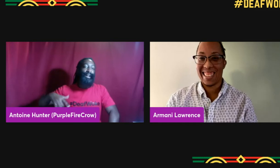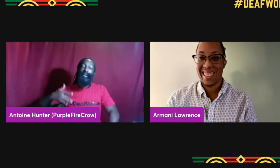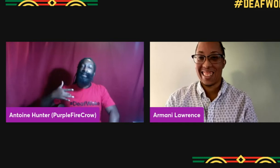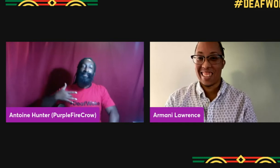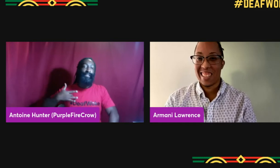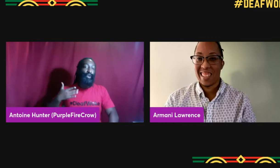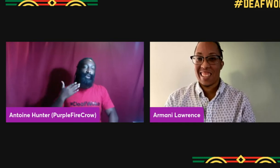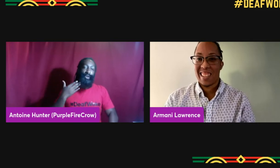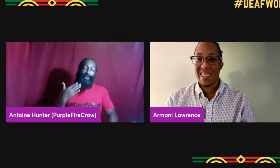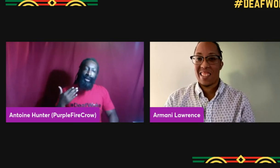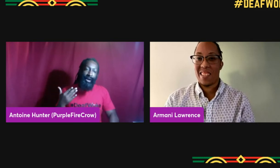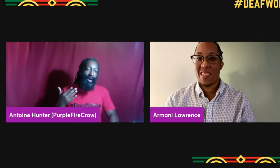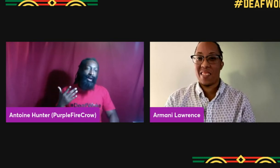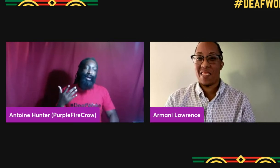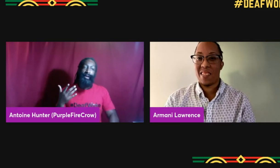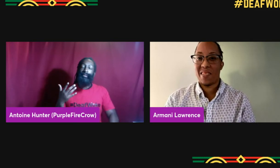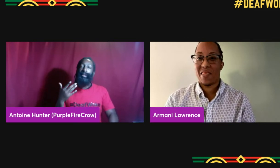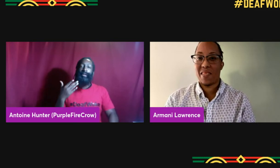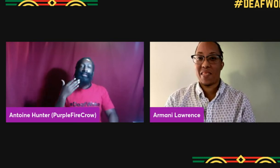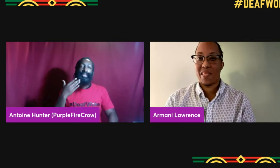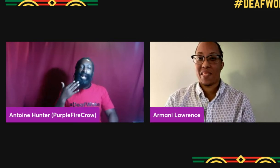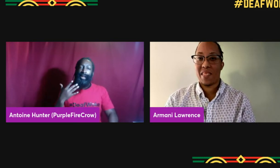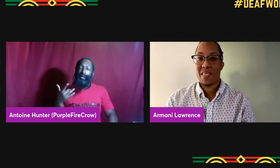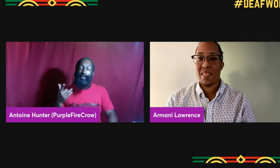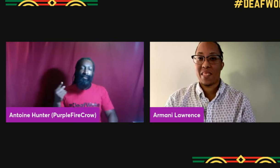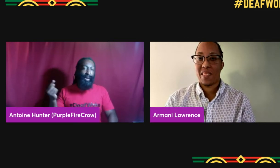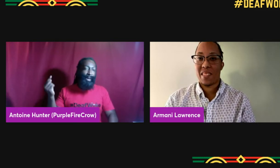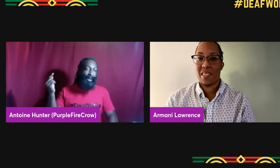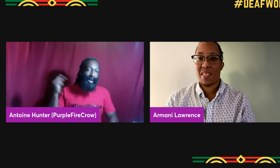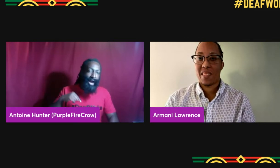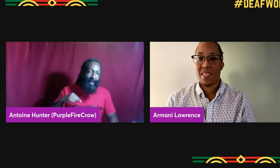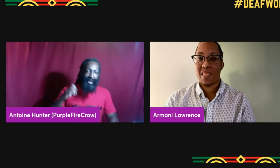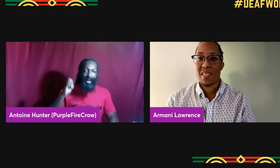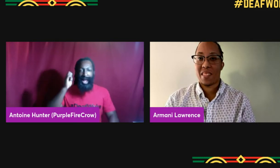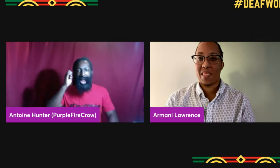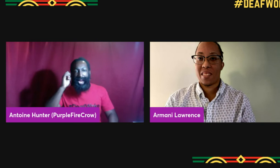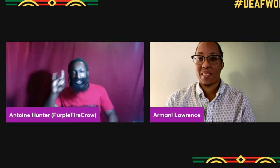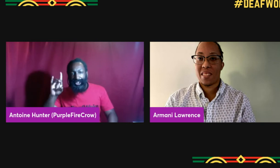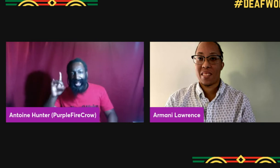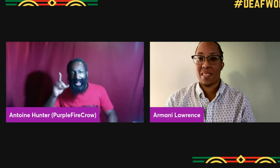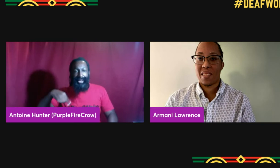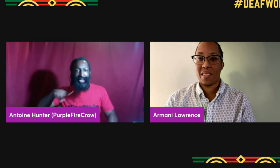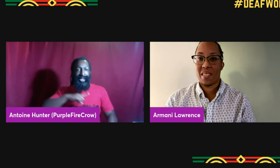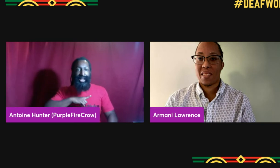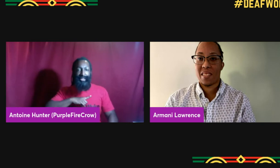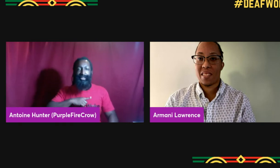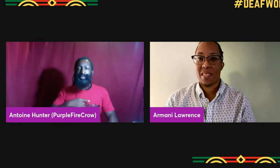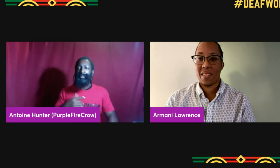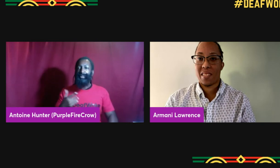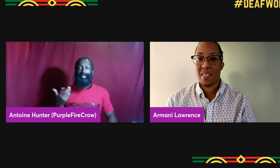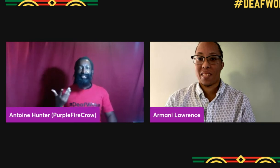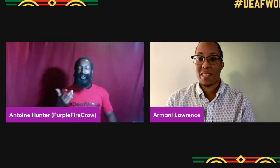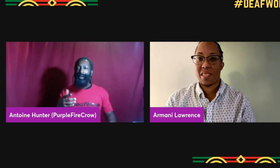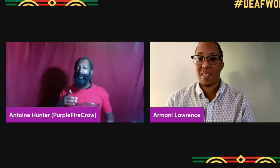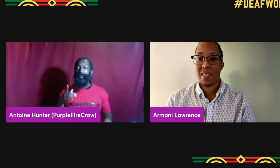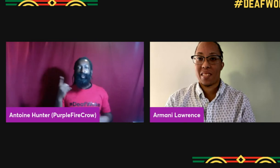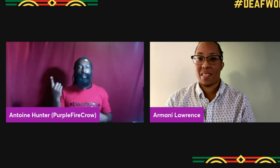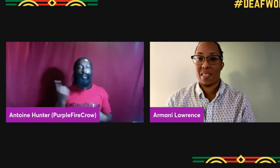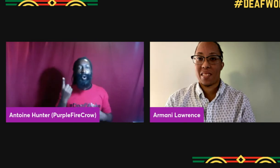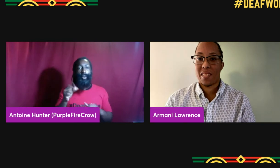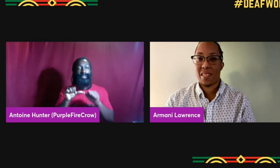You know, just to be cool and just be there with you. So thank you for coming, educating